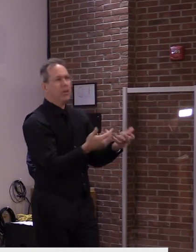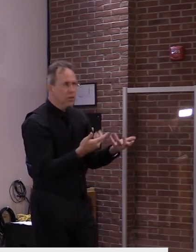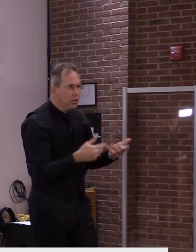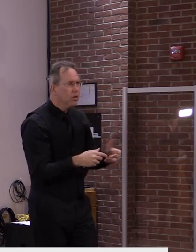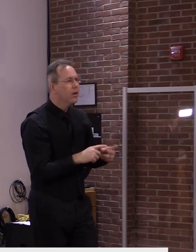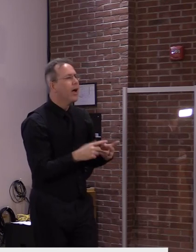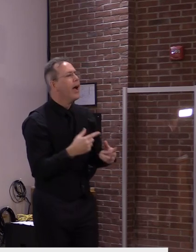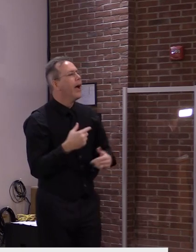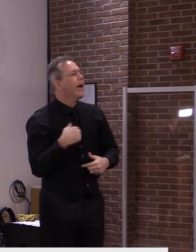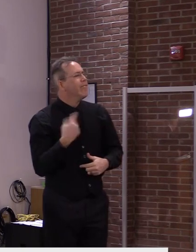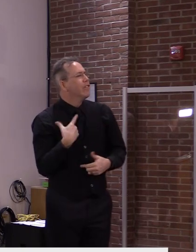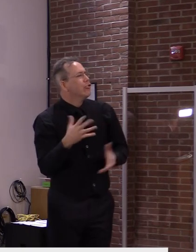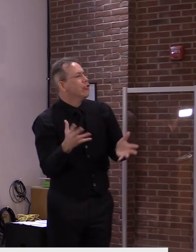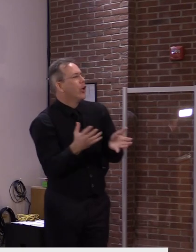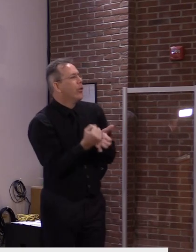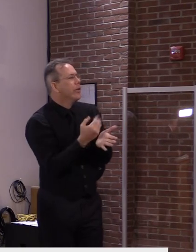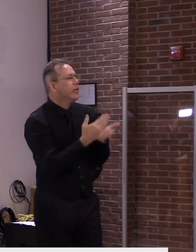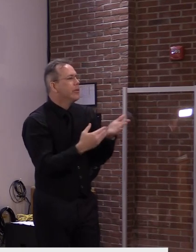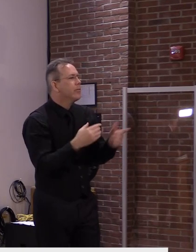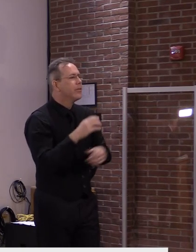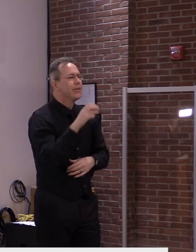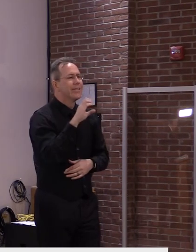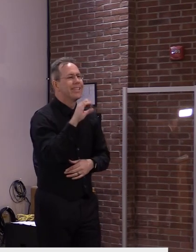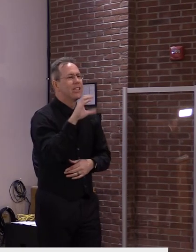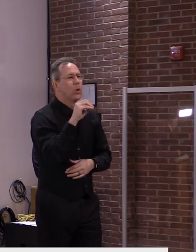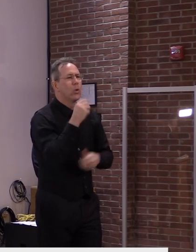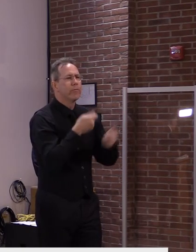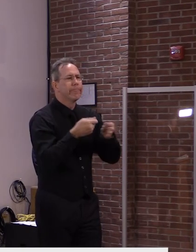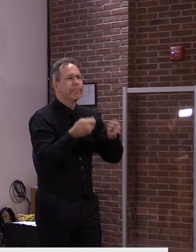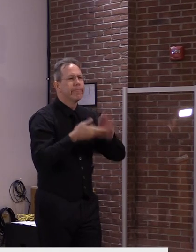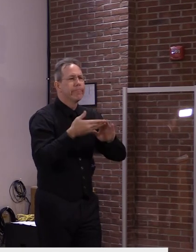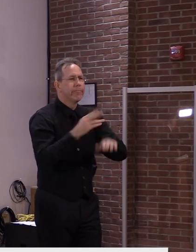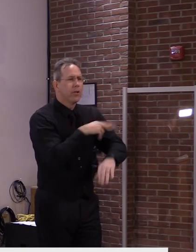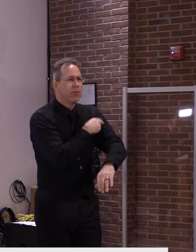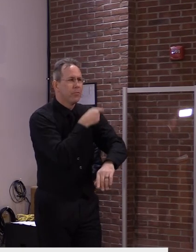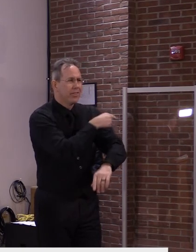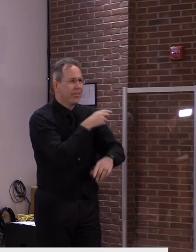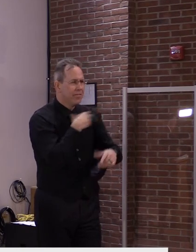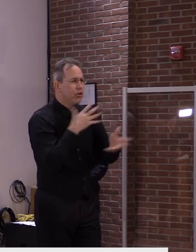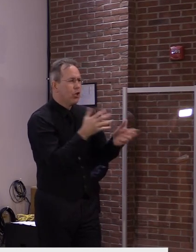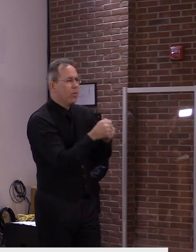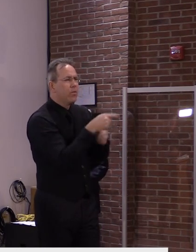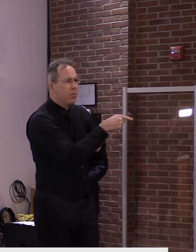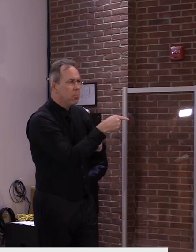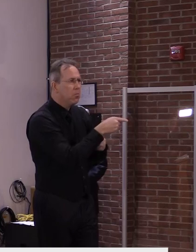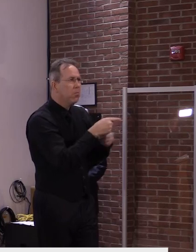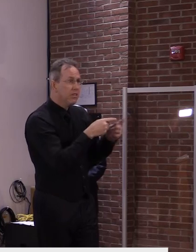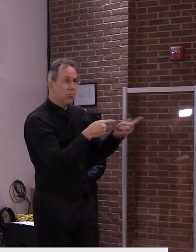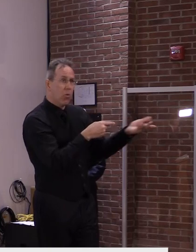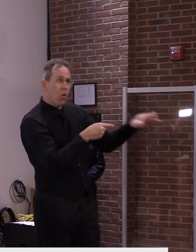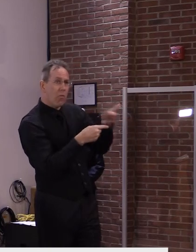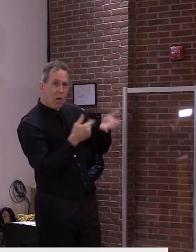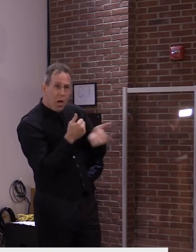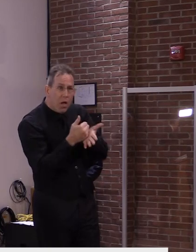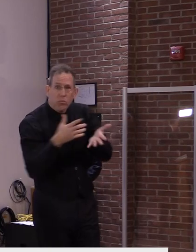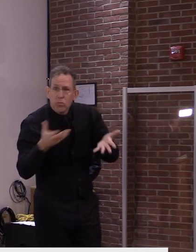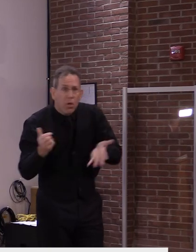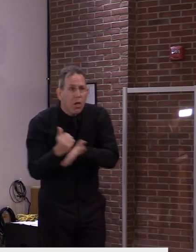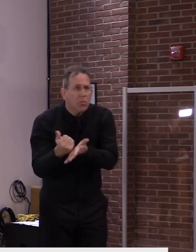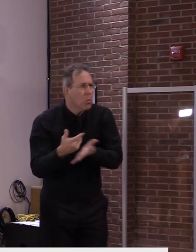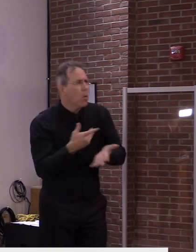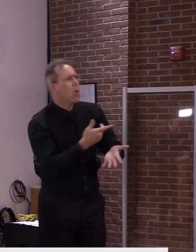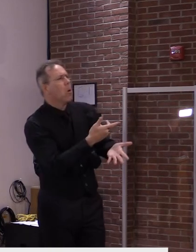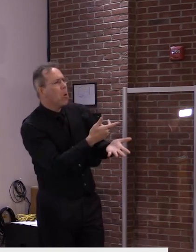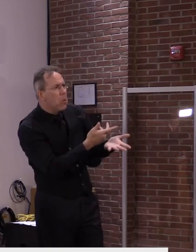the CEO at the Veterans Administration, and he has offered to help. And we have put that into the mix.